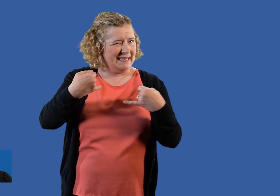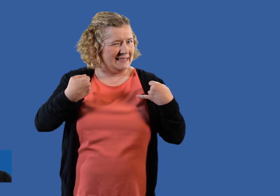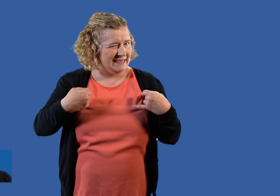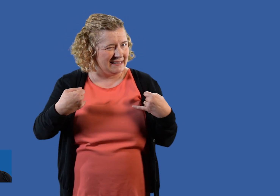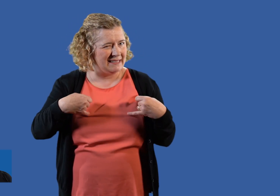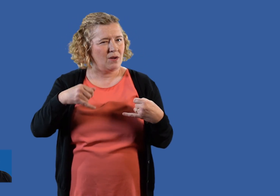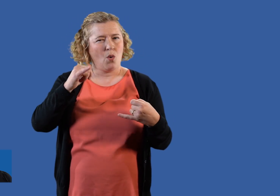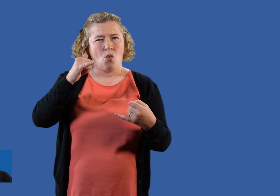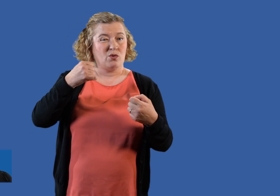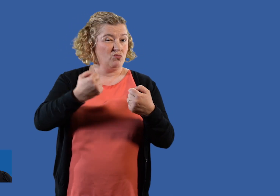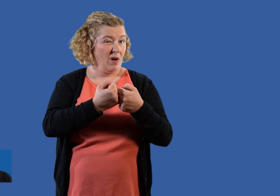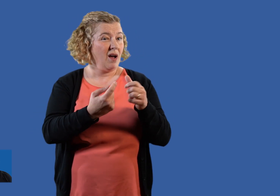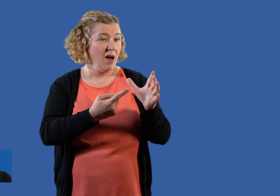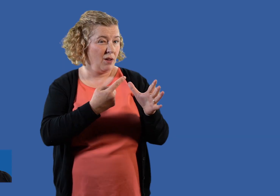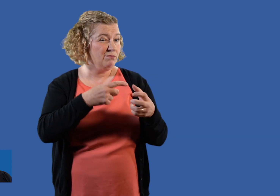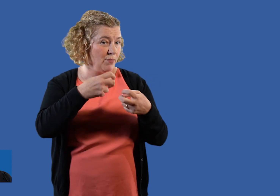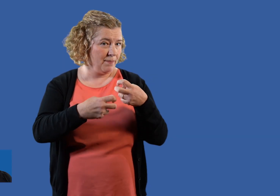abuse disorder.